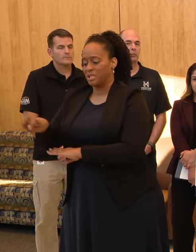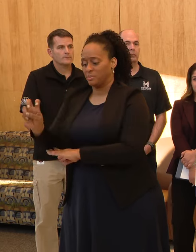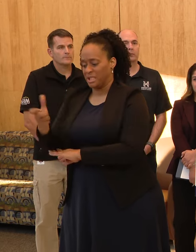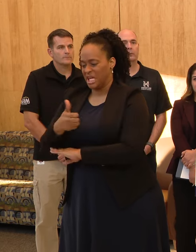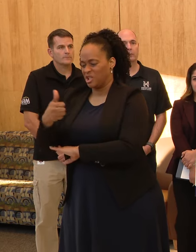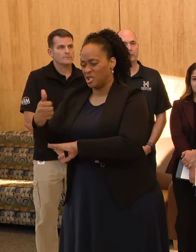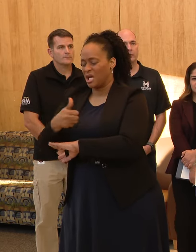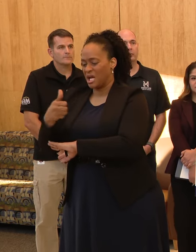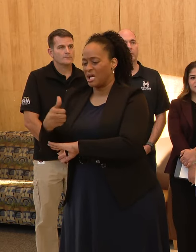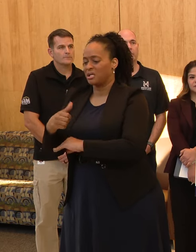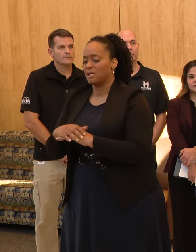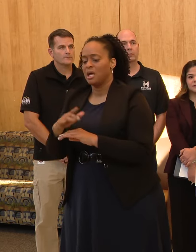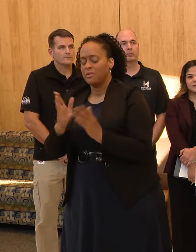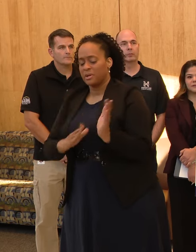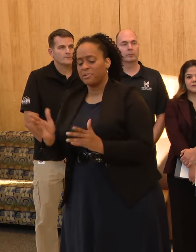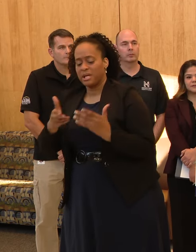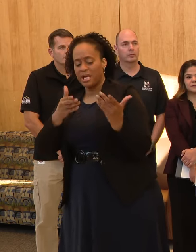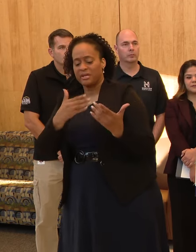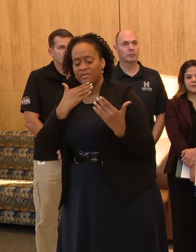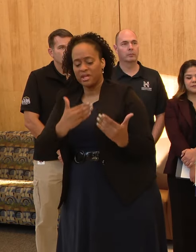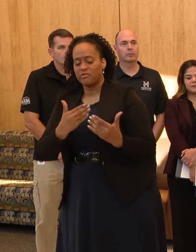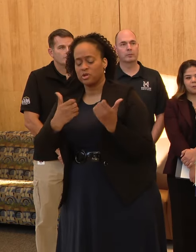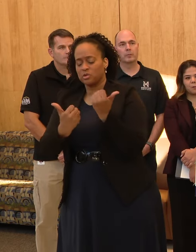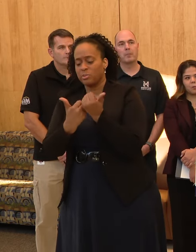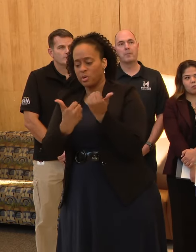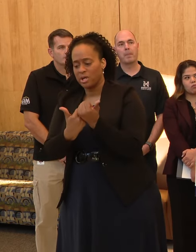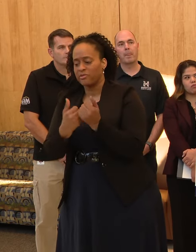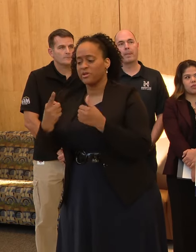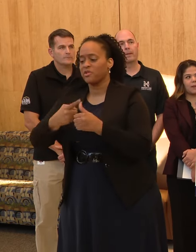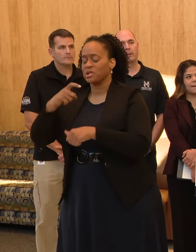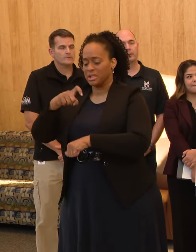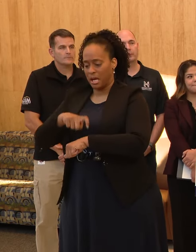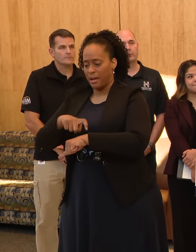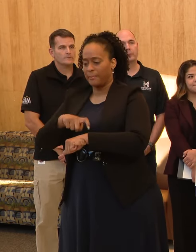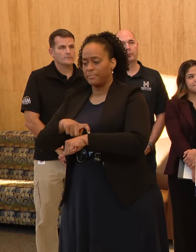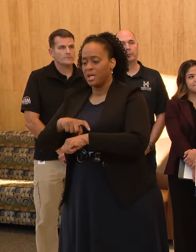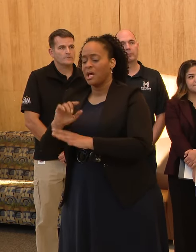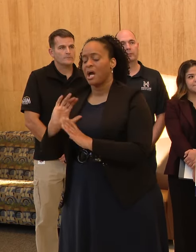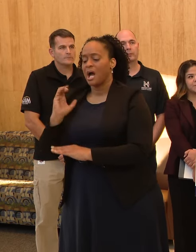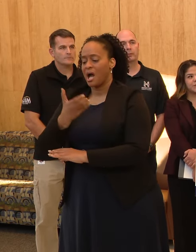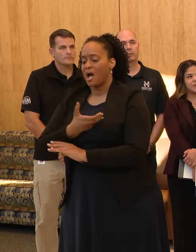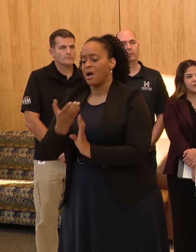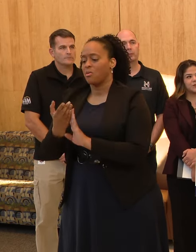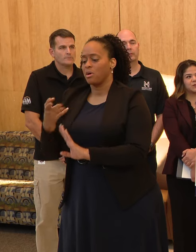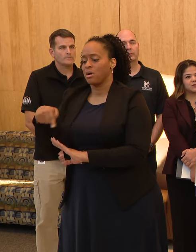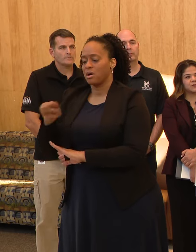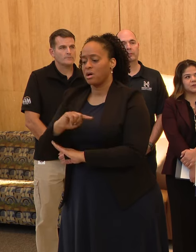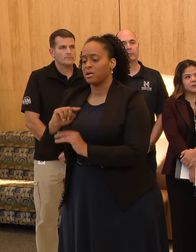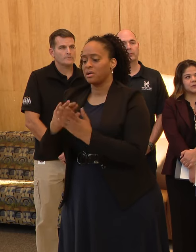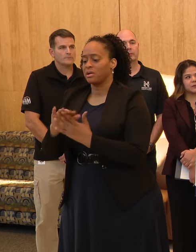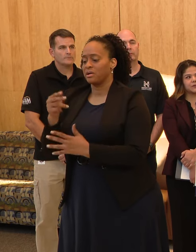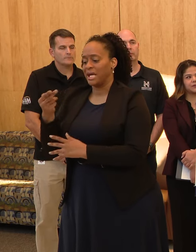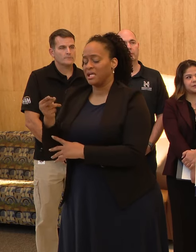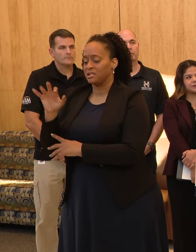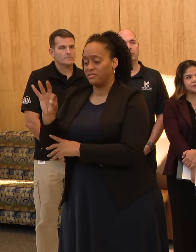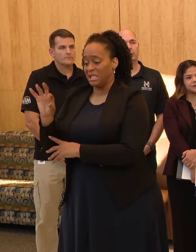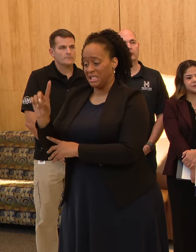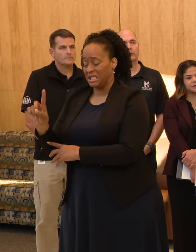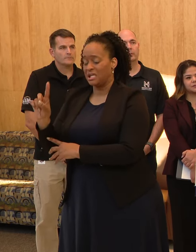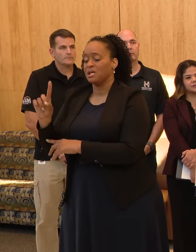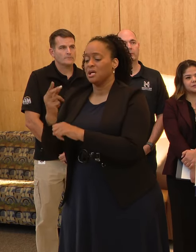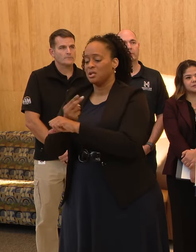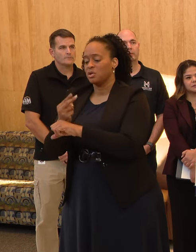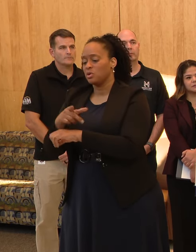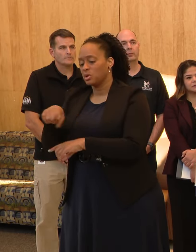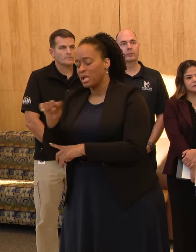We presented a plan to the mayor, and thank you for your support, Mayor, on that. For the first time ever, our HED personnel is going to be utilizing